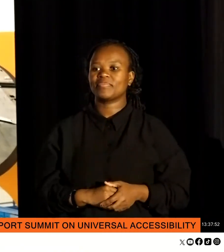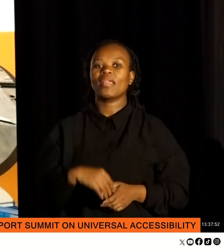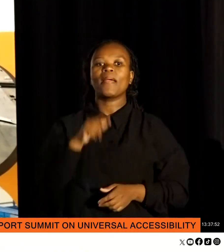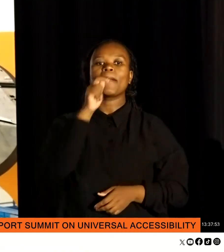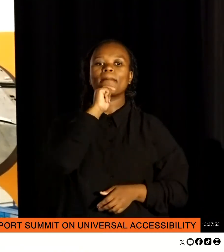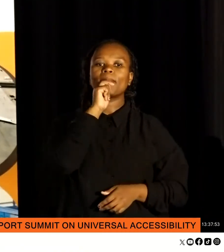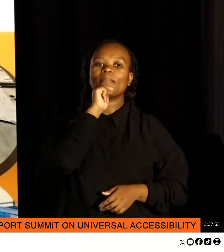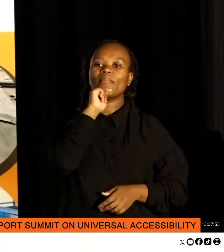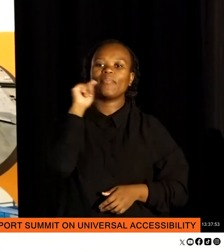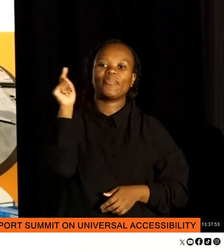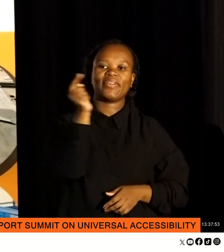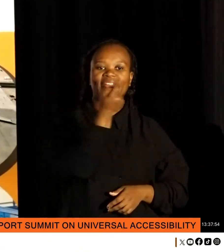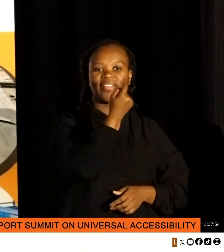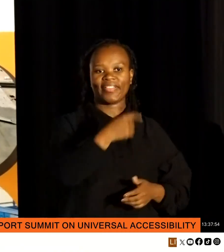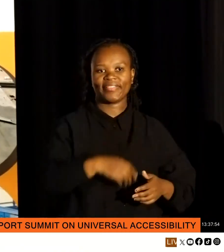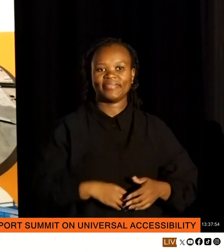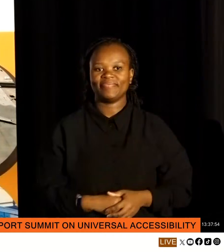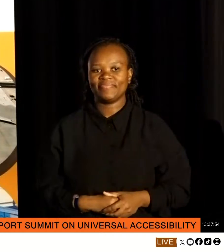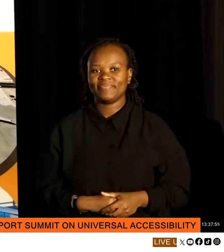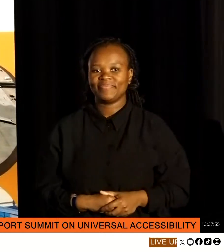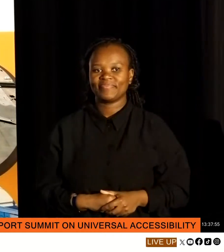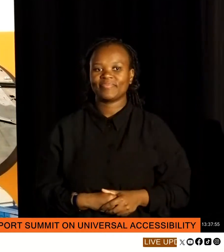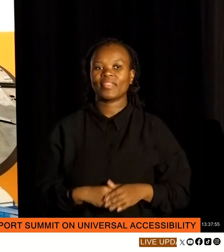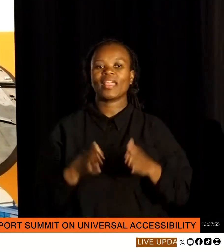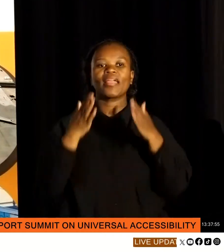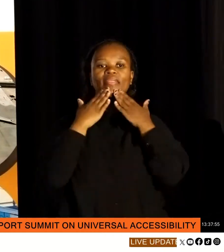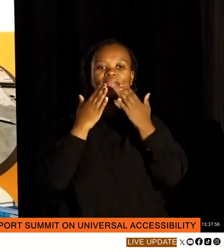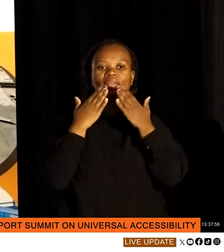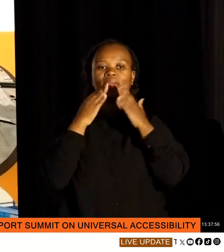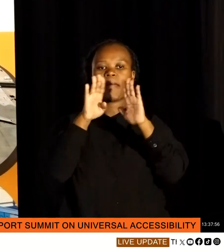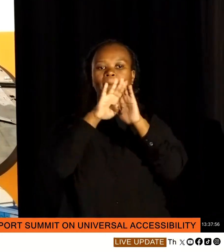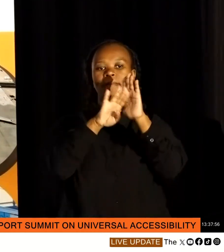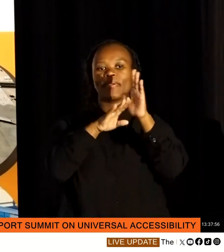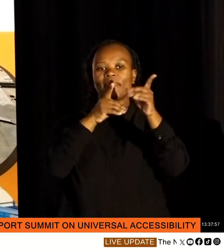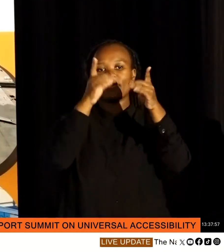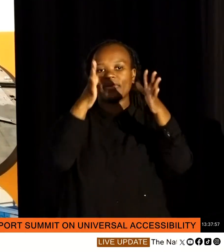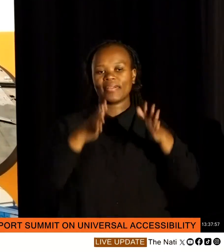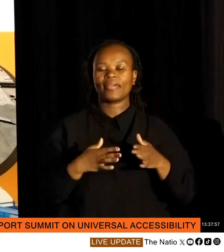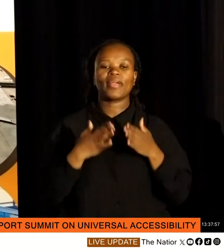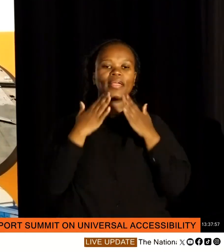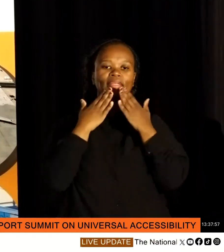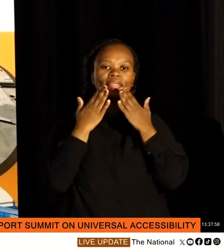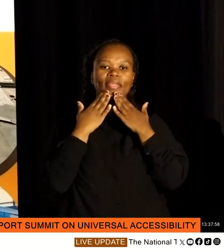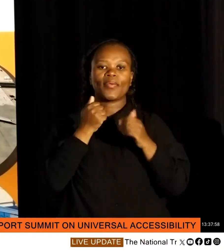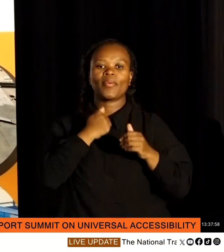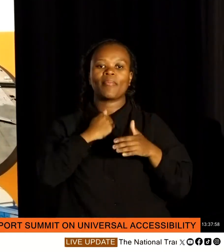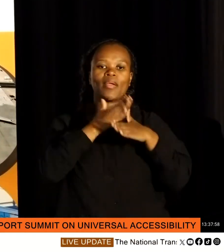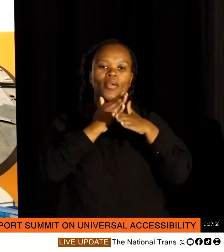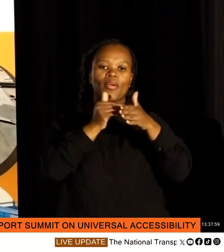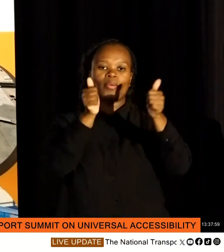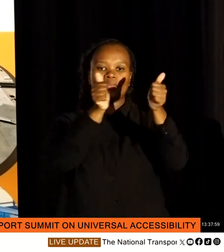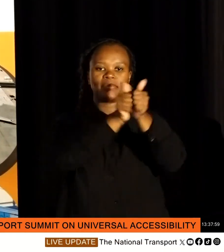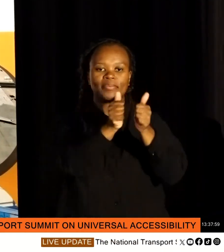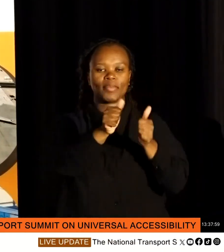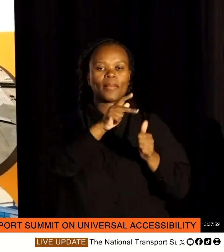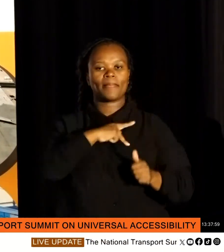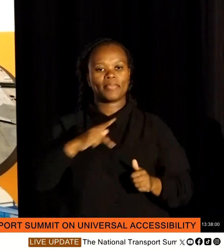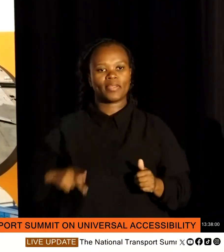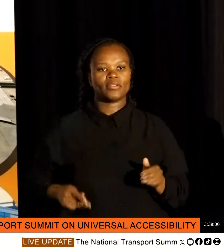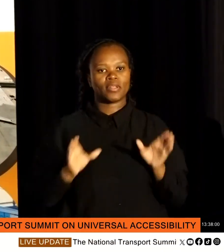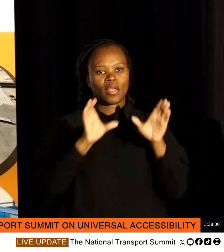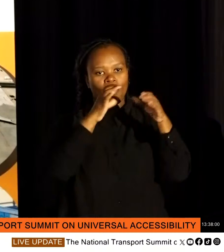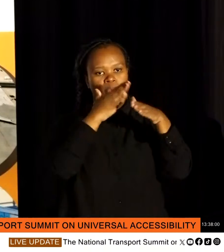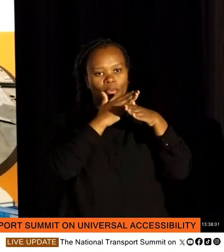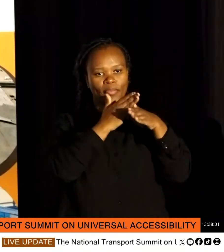Morning, all. Thank you, Program Director. Thank you to my colleagues from the Presidential Working Group on Disability. My name